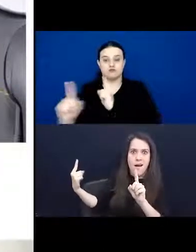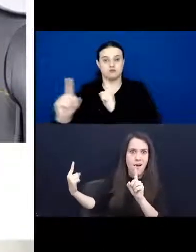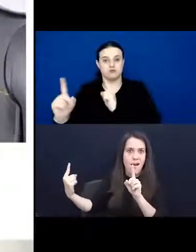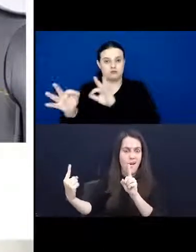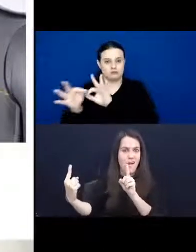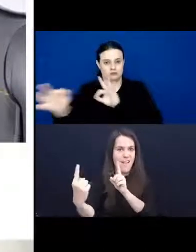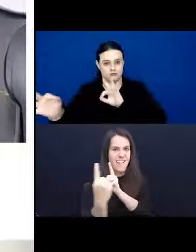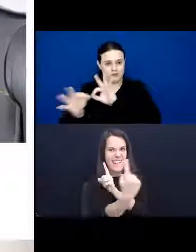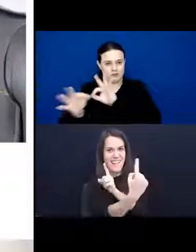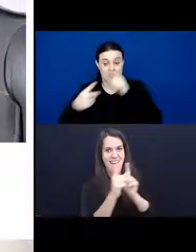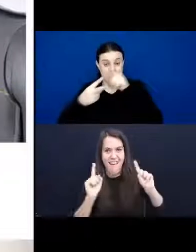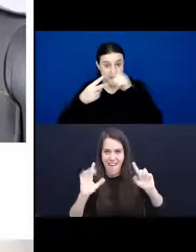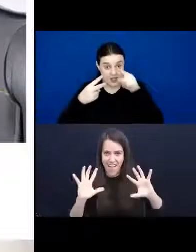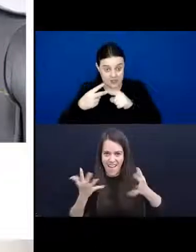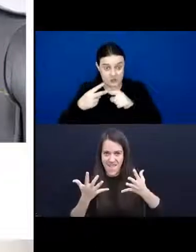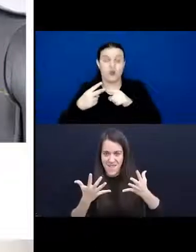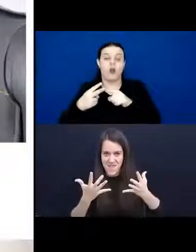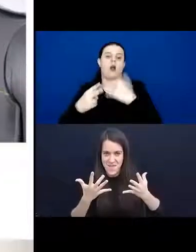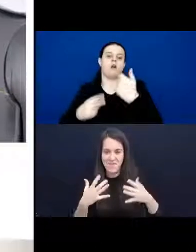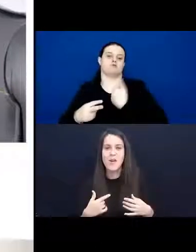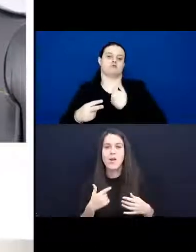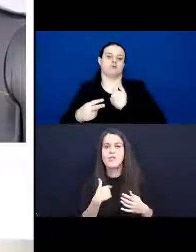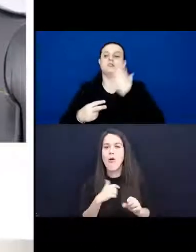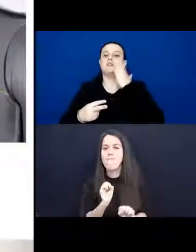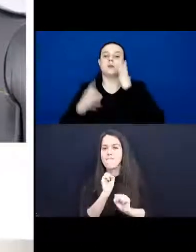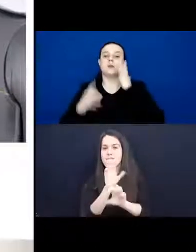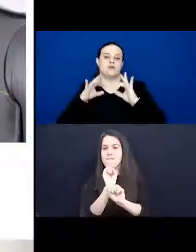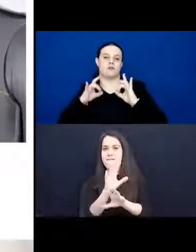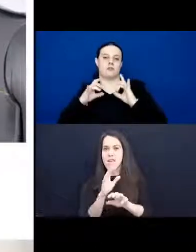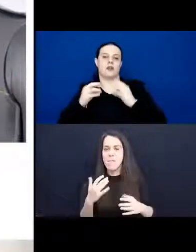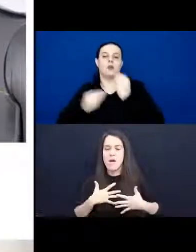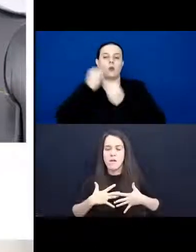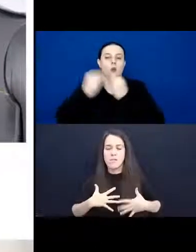2 parameters, we can provide different feedback to the player.